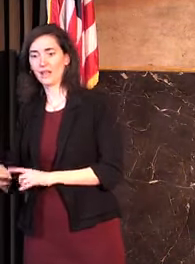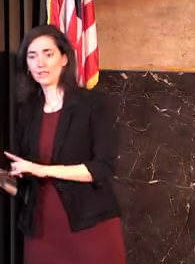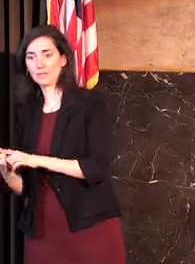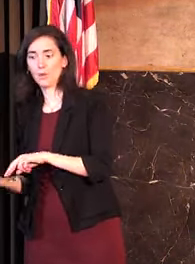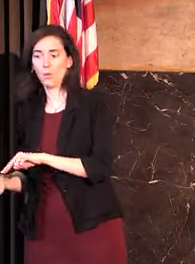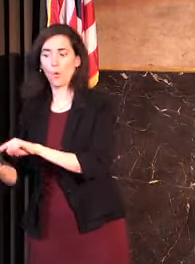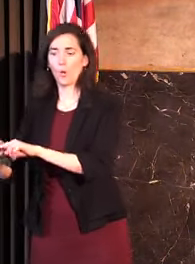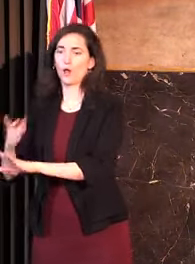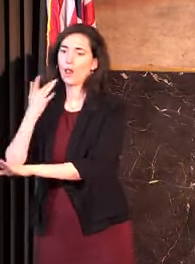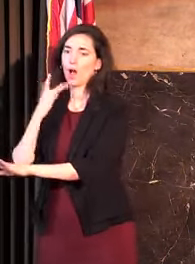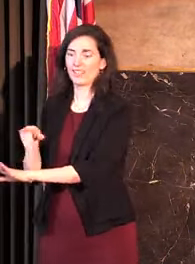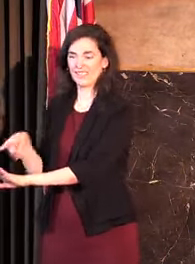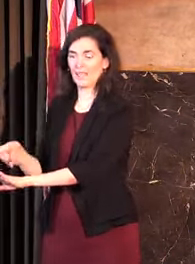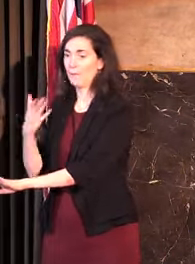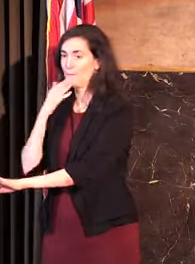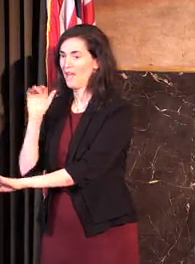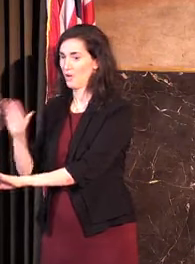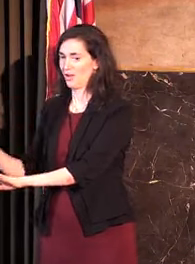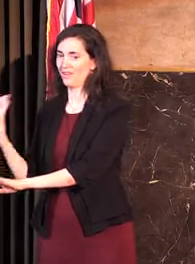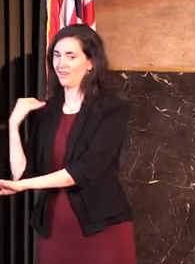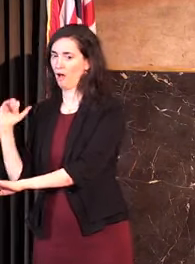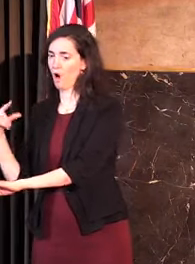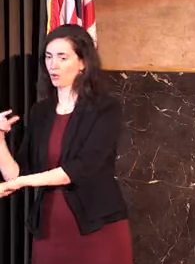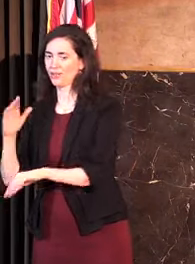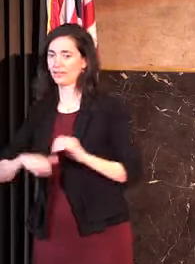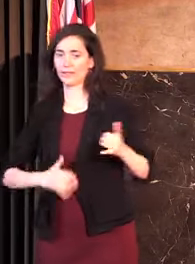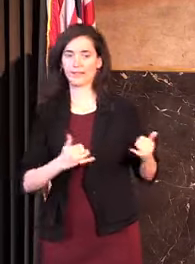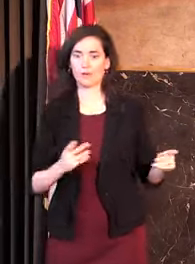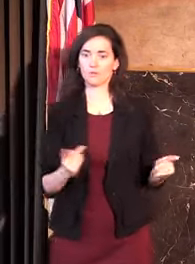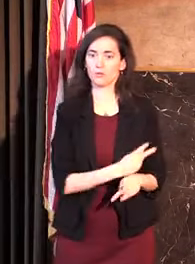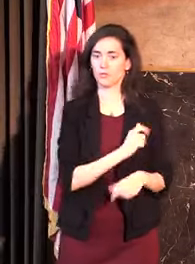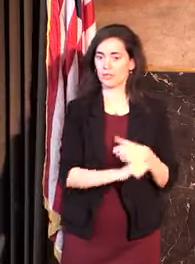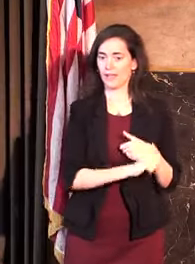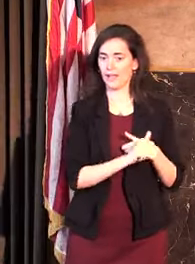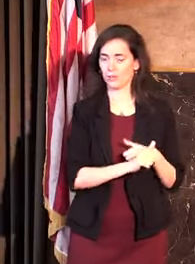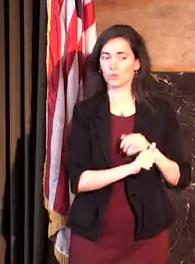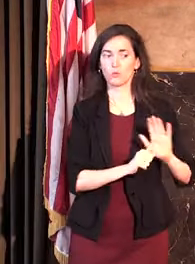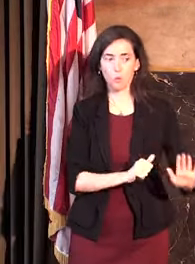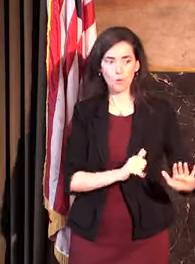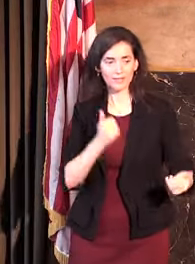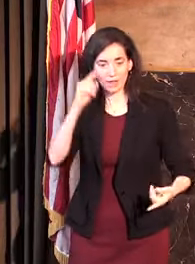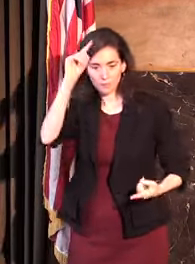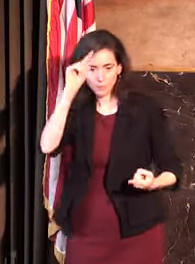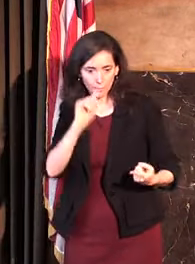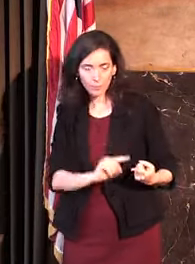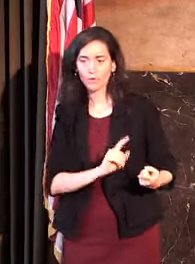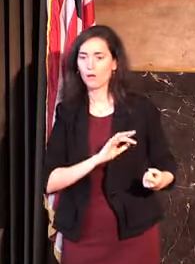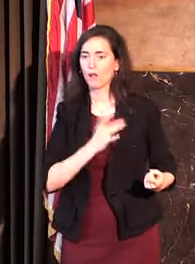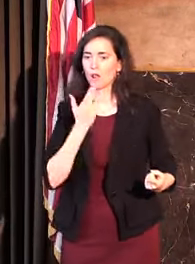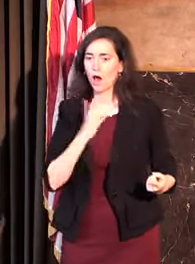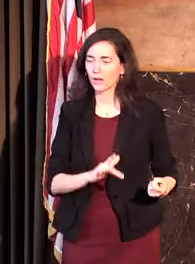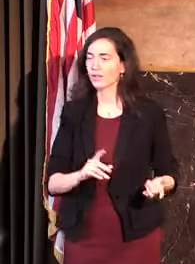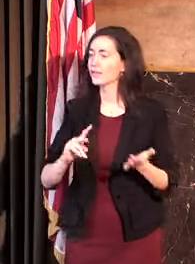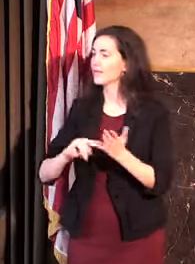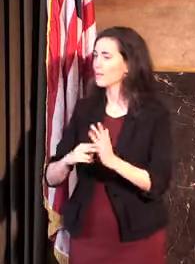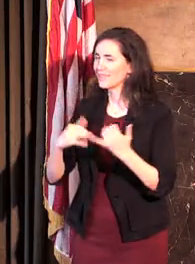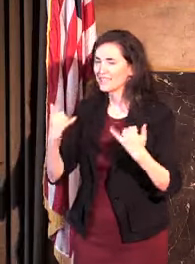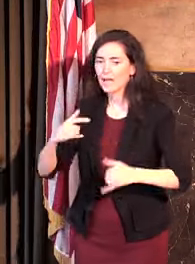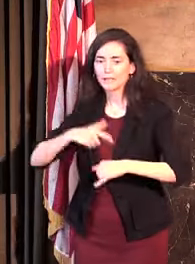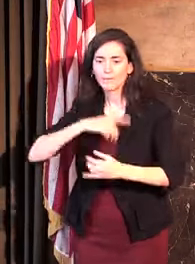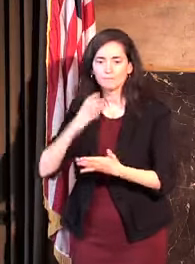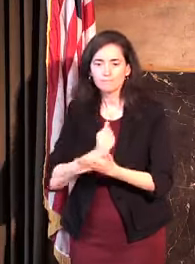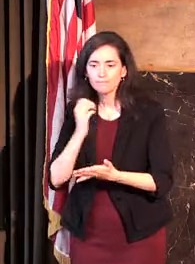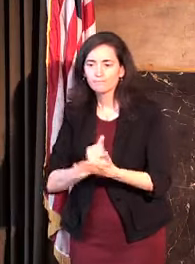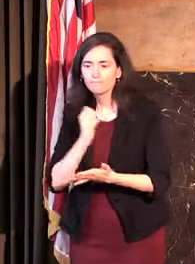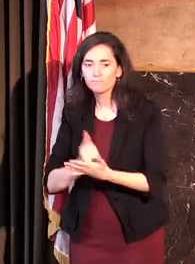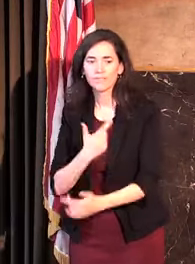for us. We need to capitalize on that right now, and we need to be using the time now to increase vaccinations